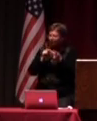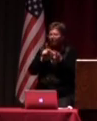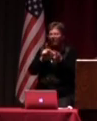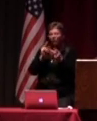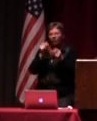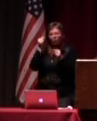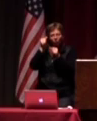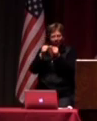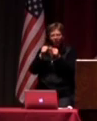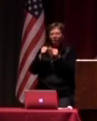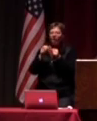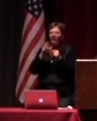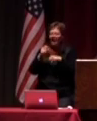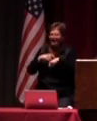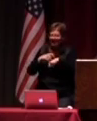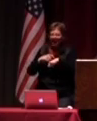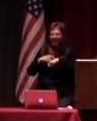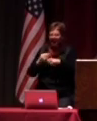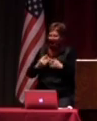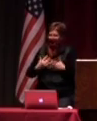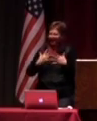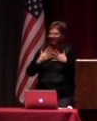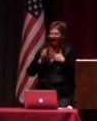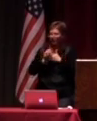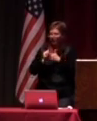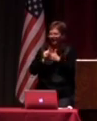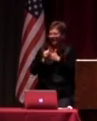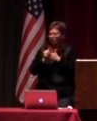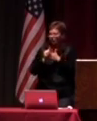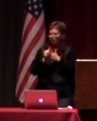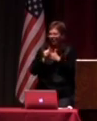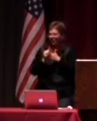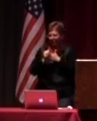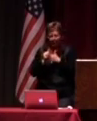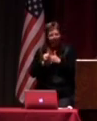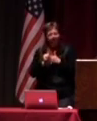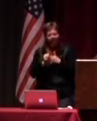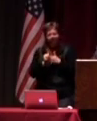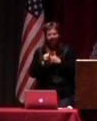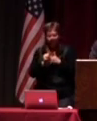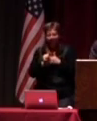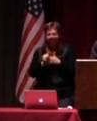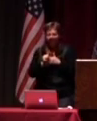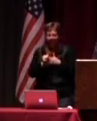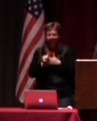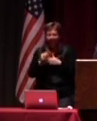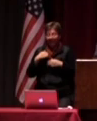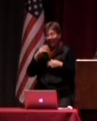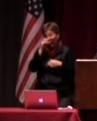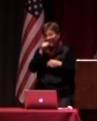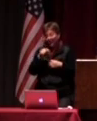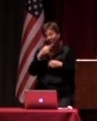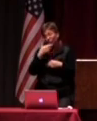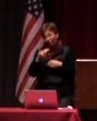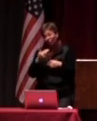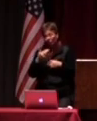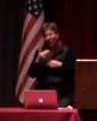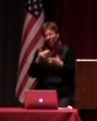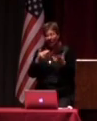timing, inspiring leadership. You know, and I guess he was good at football too, right? I mean, what couldn't he